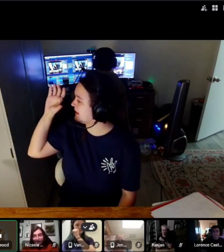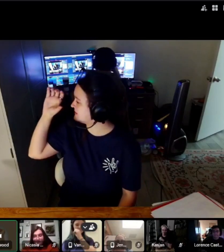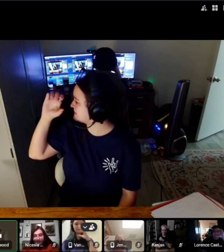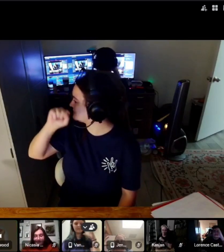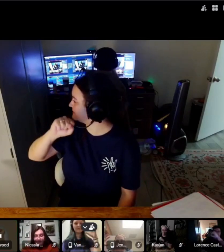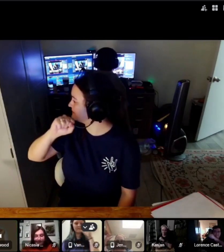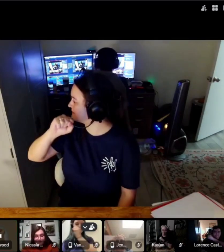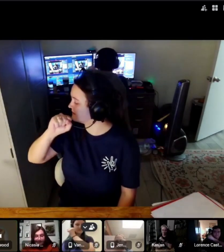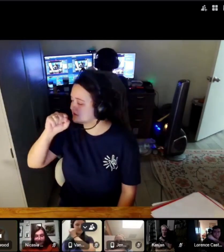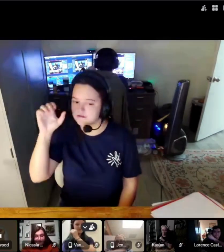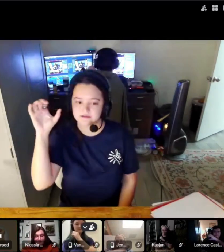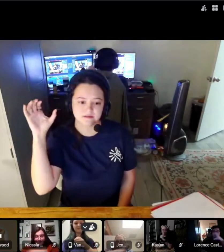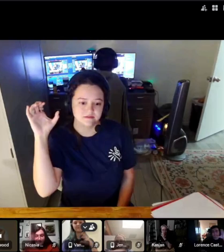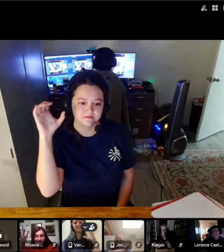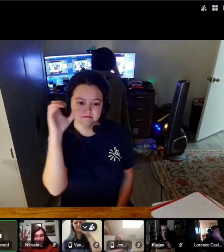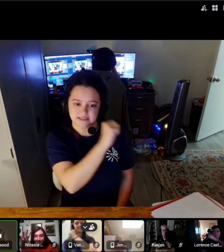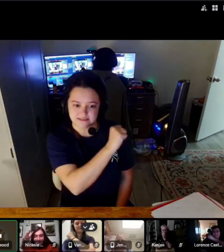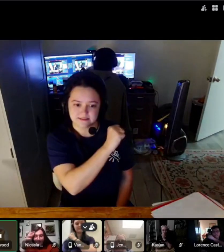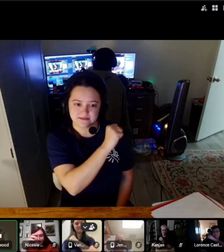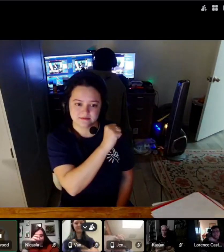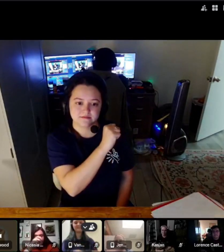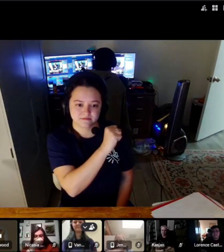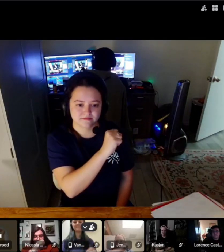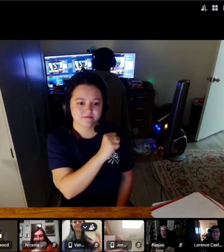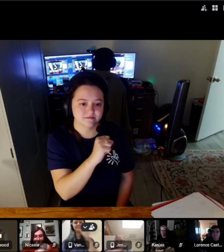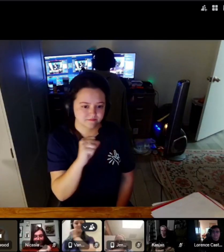S. Missed.